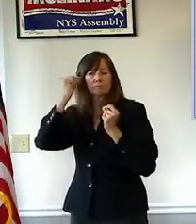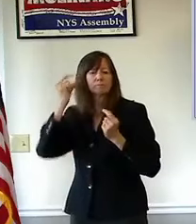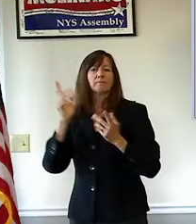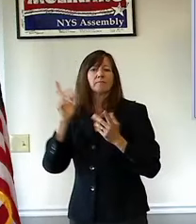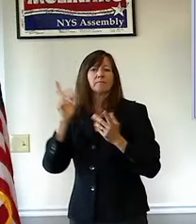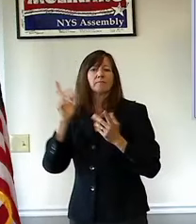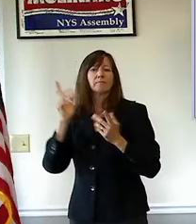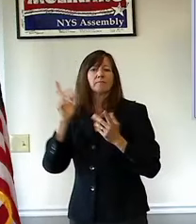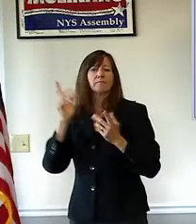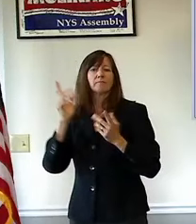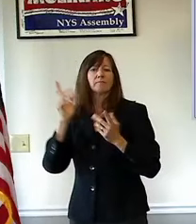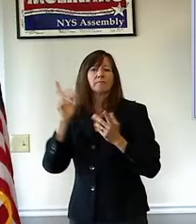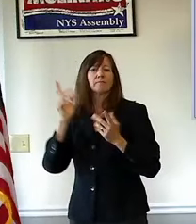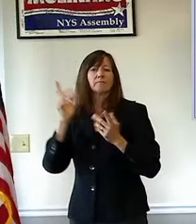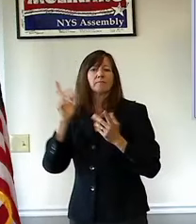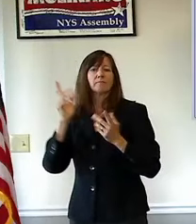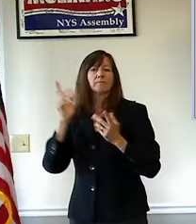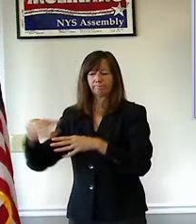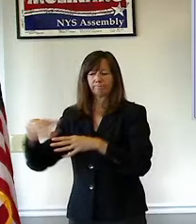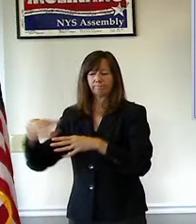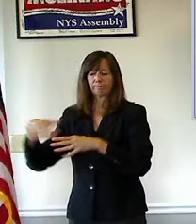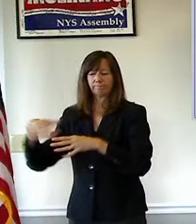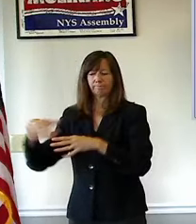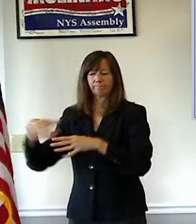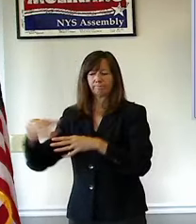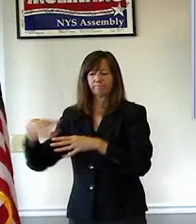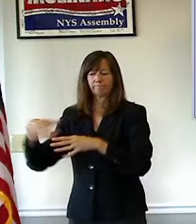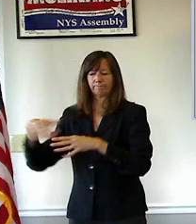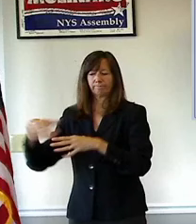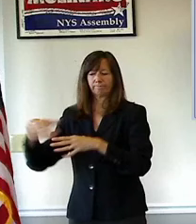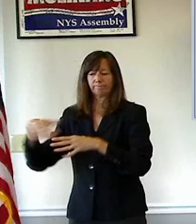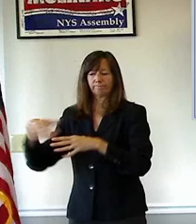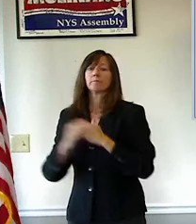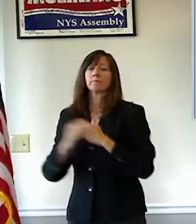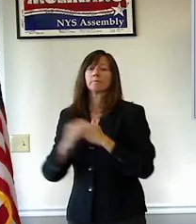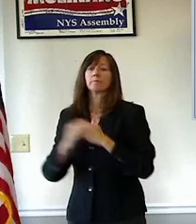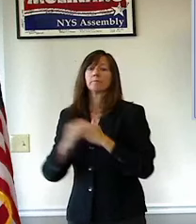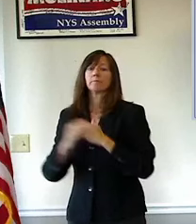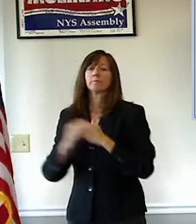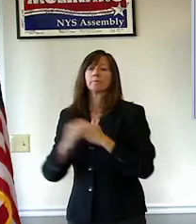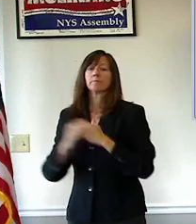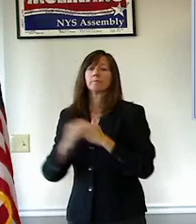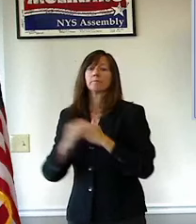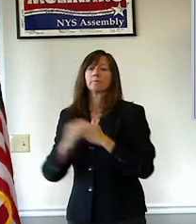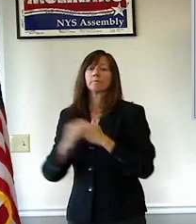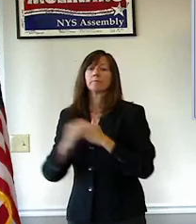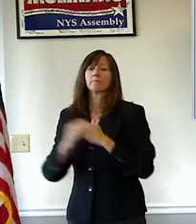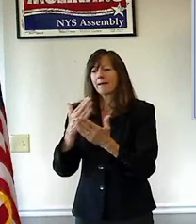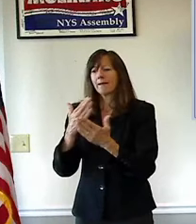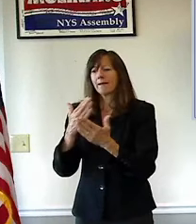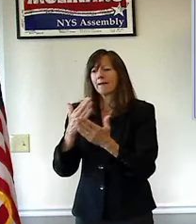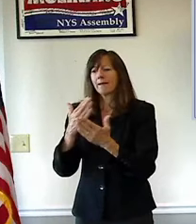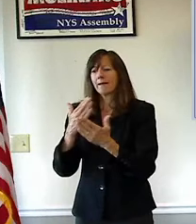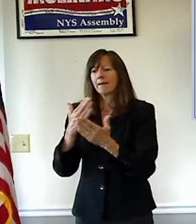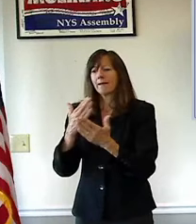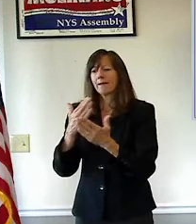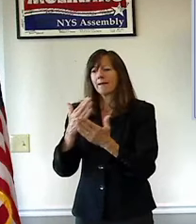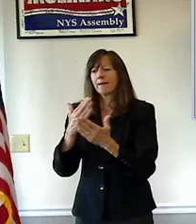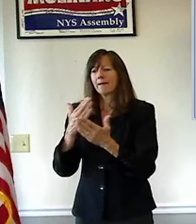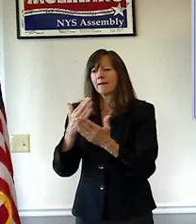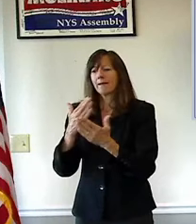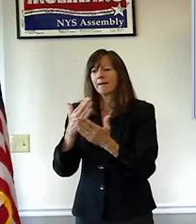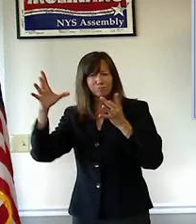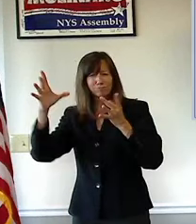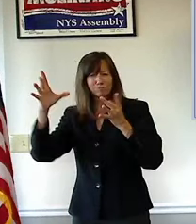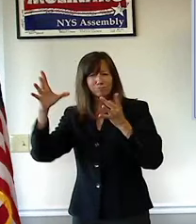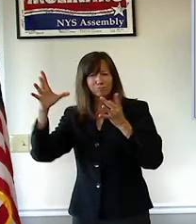We especially want to thank those businesses who, quite frankly, have been devastated by these last 100 days, but also have sacrificed in so many ways.